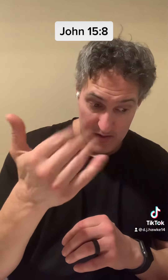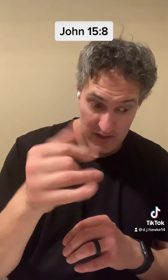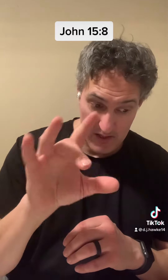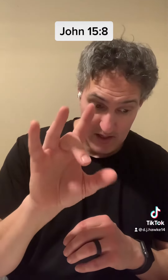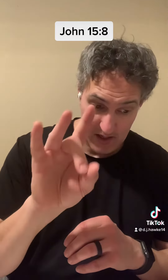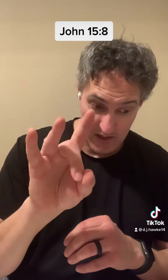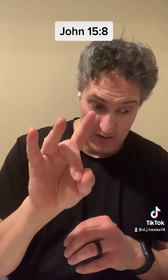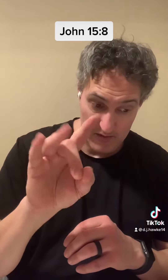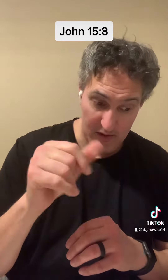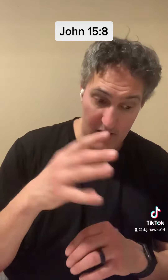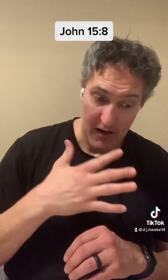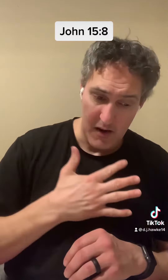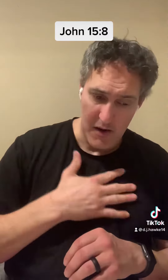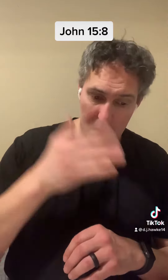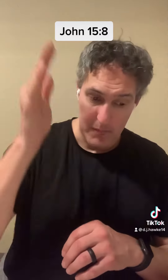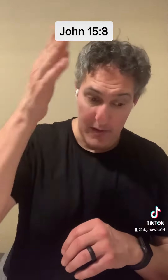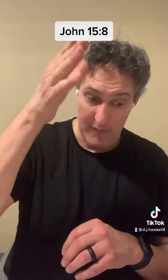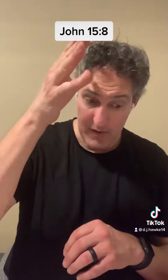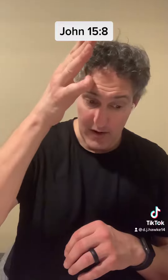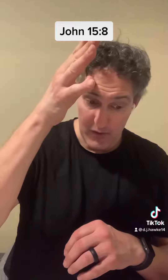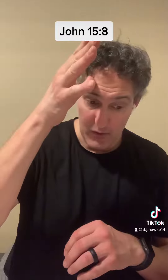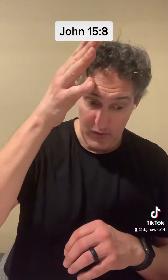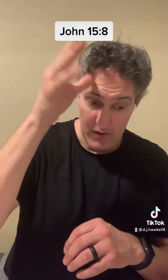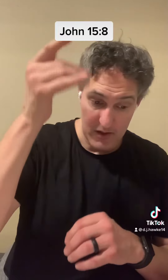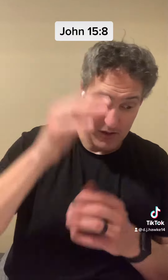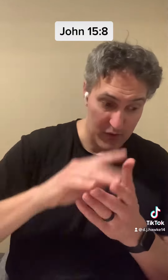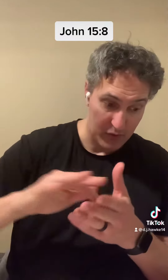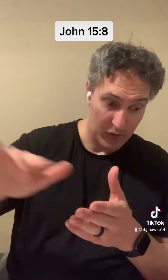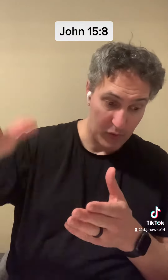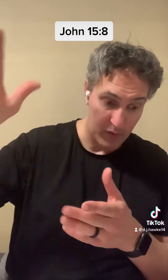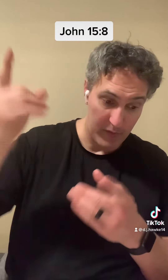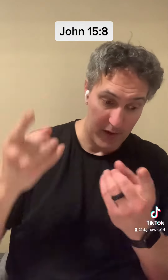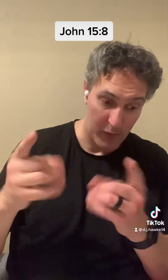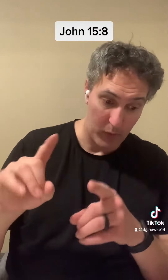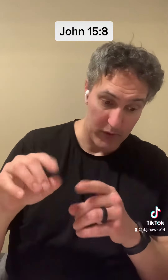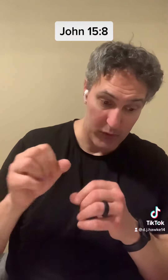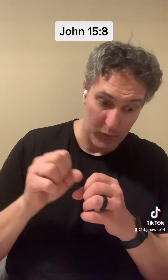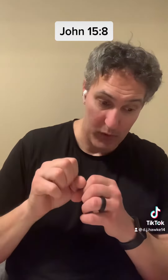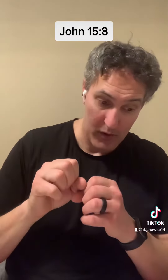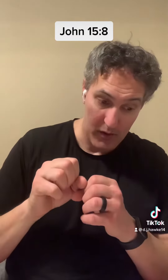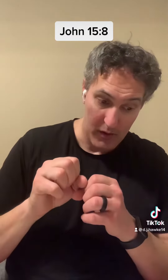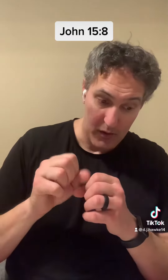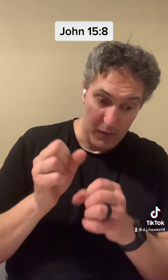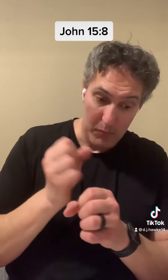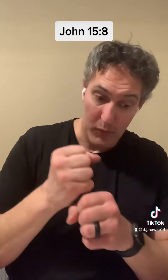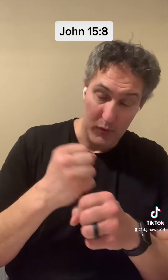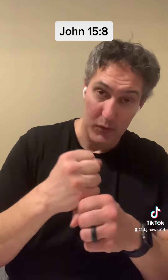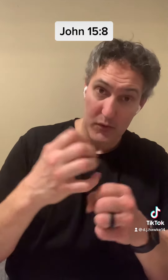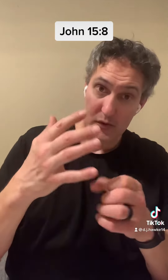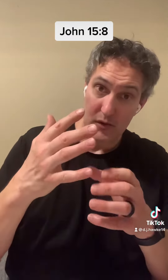John 15:8. My Father is glorified when you produce